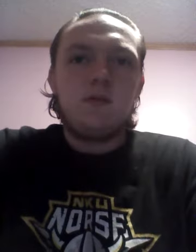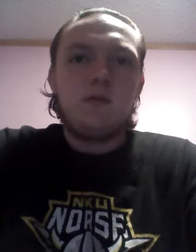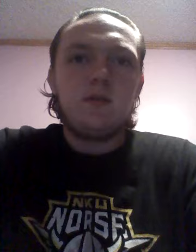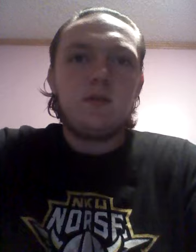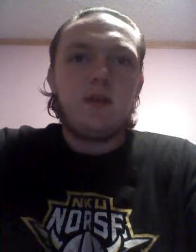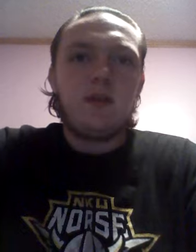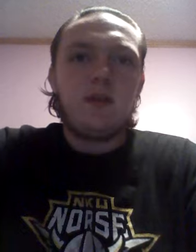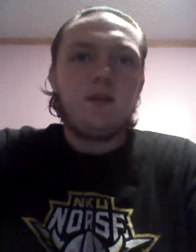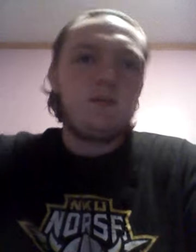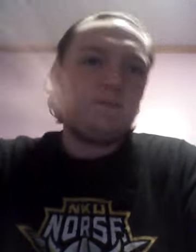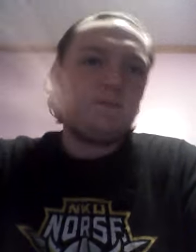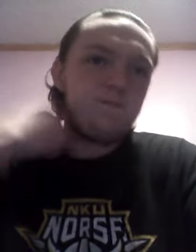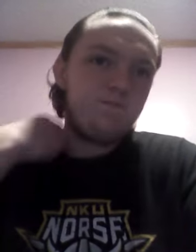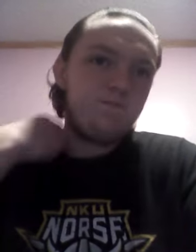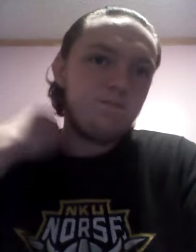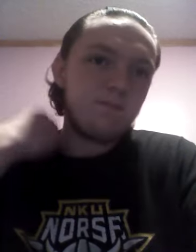Let's go to that then.